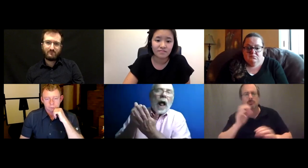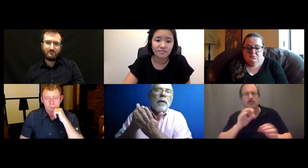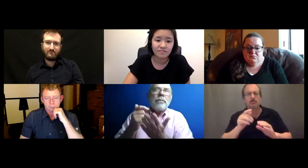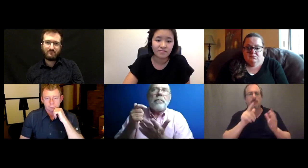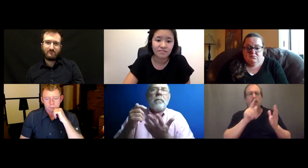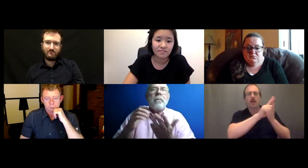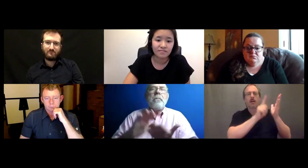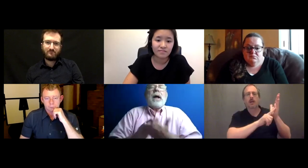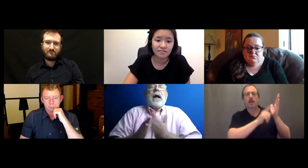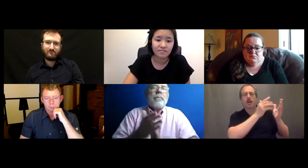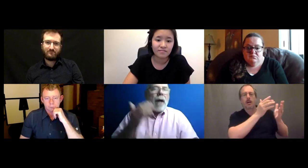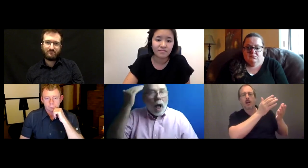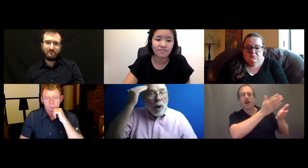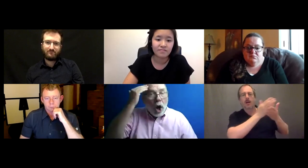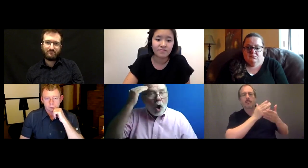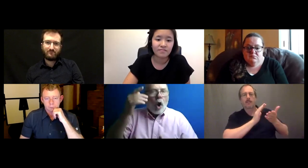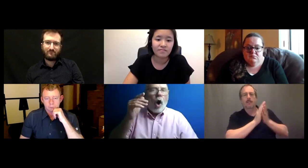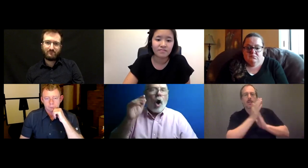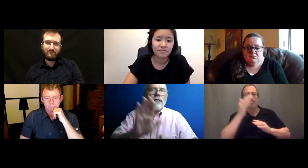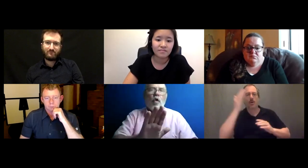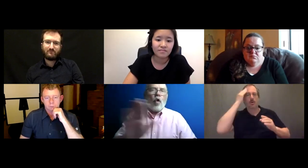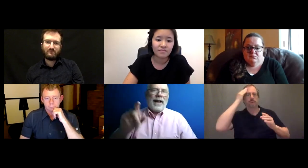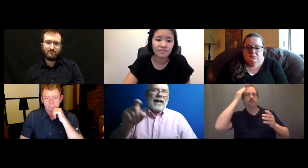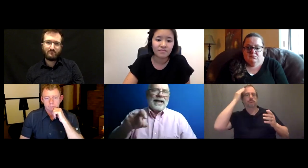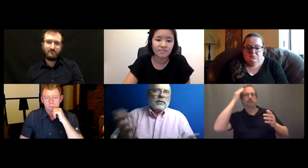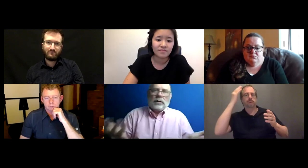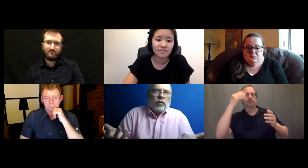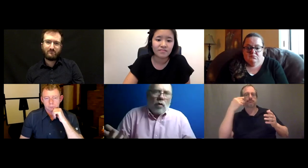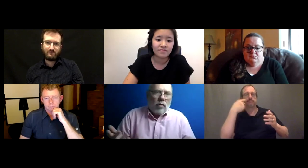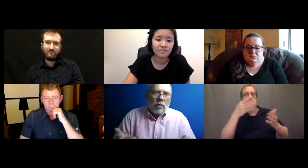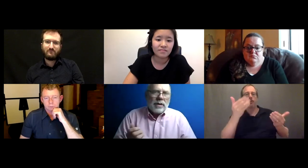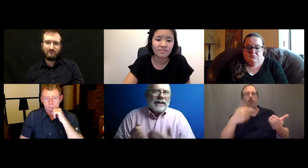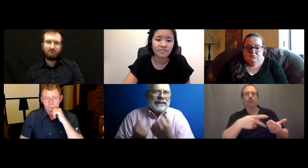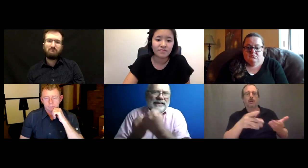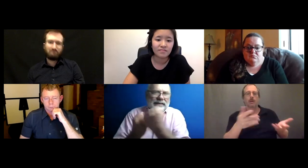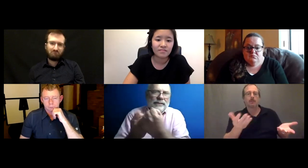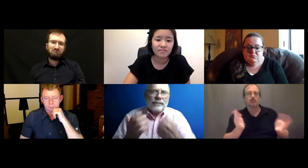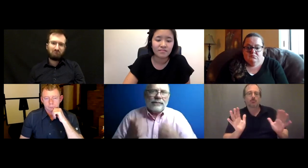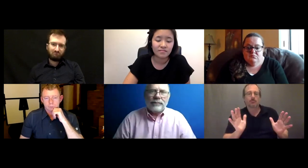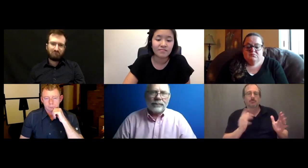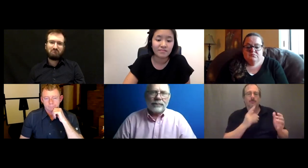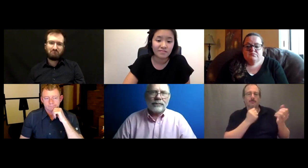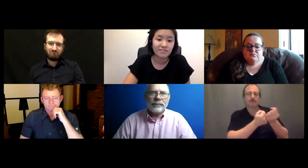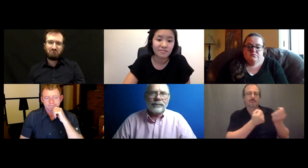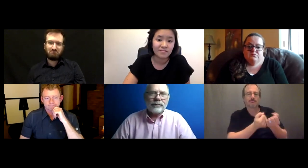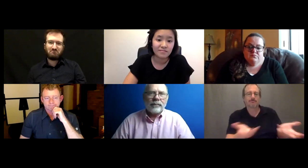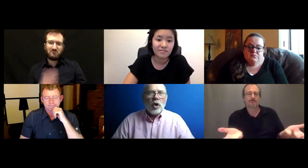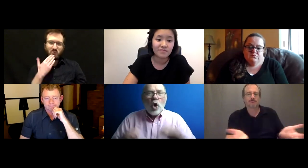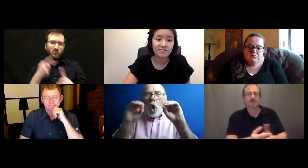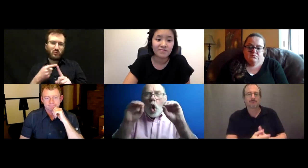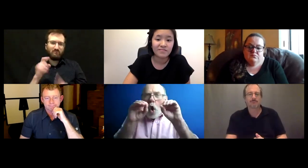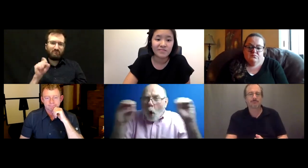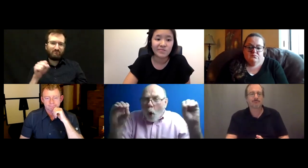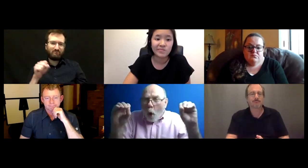And legislation will help raise awareness of individuals' needs. And it's just a support